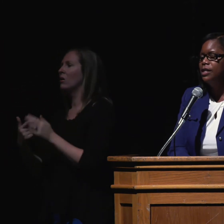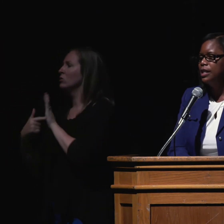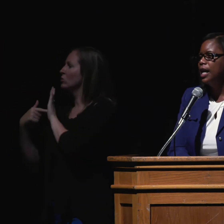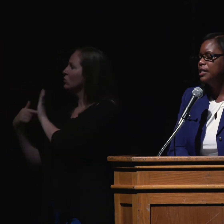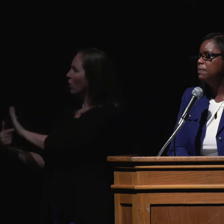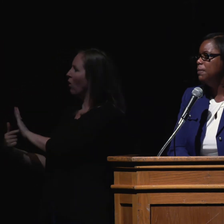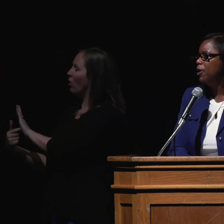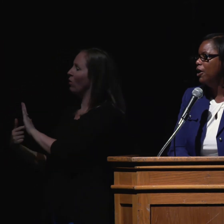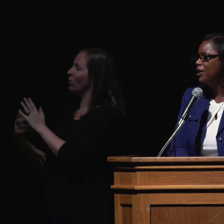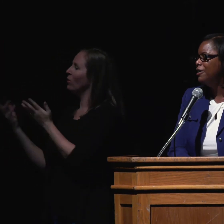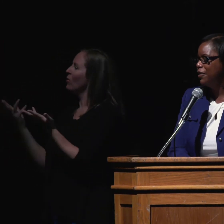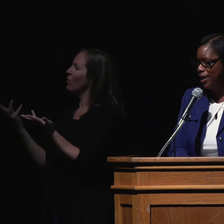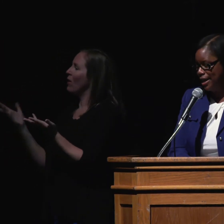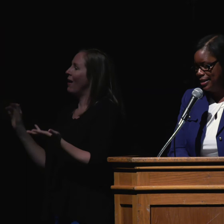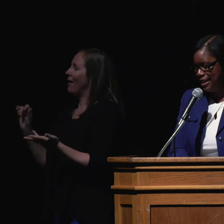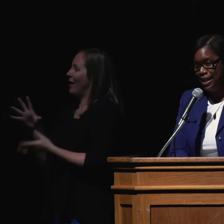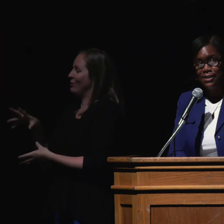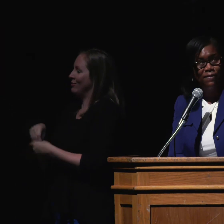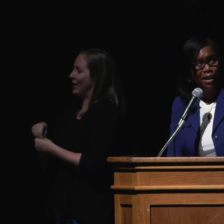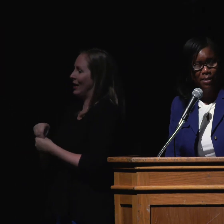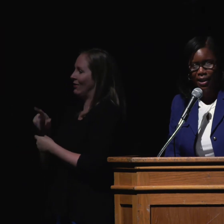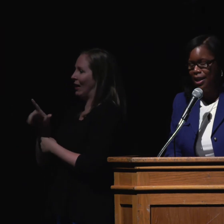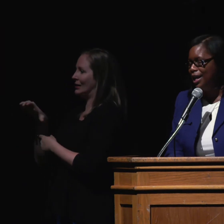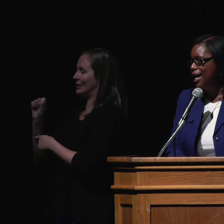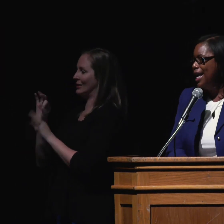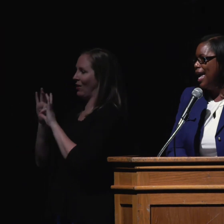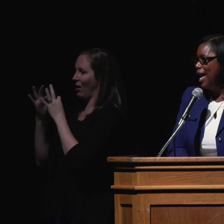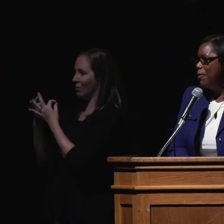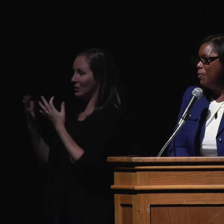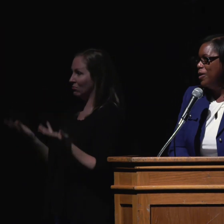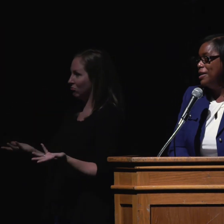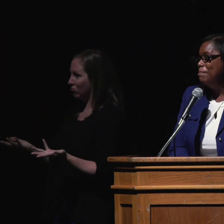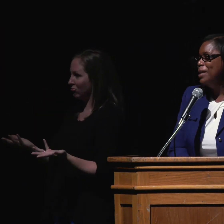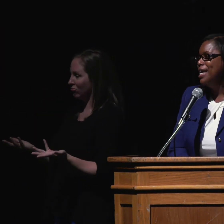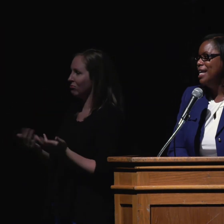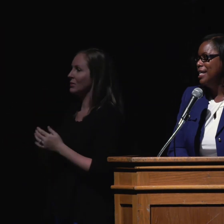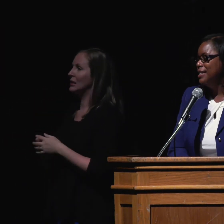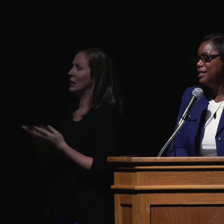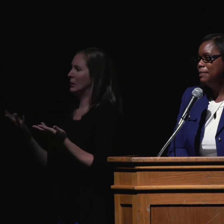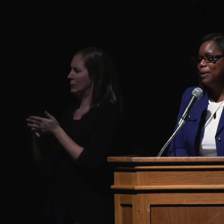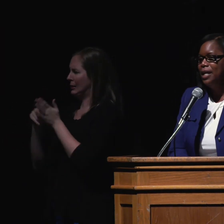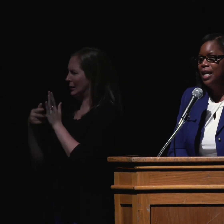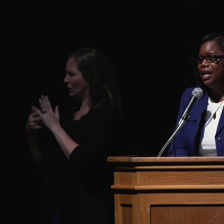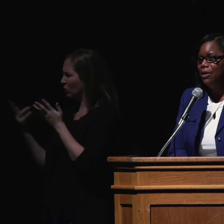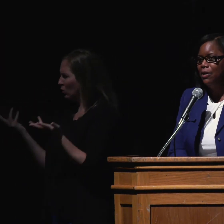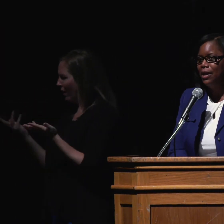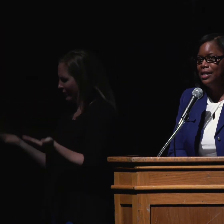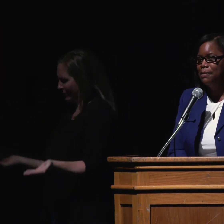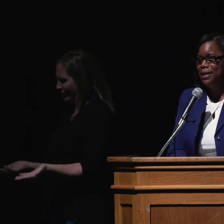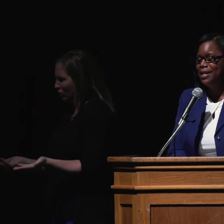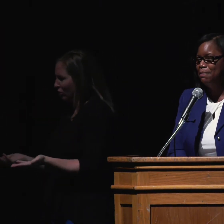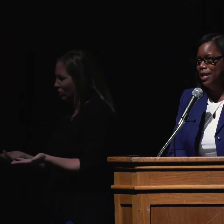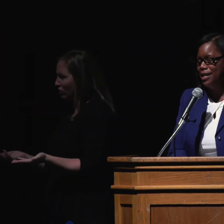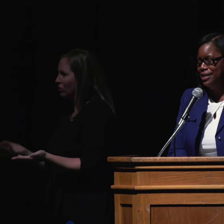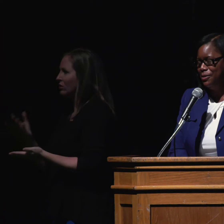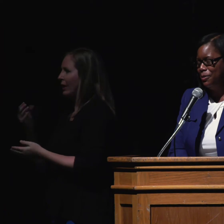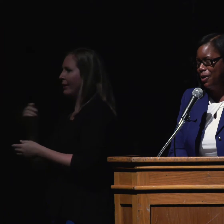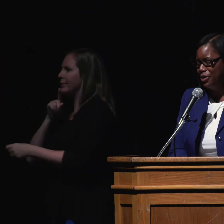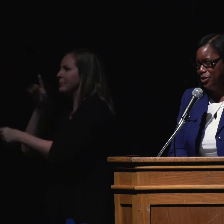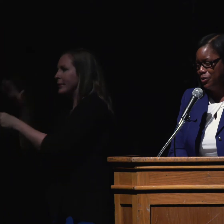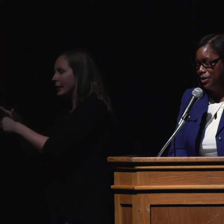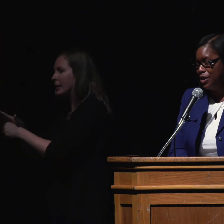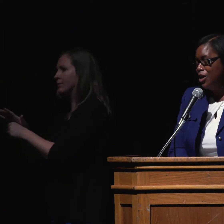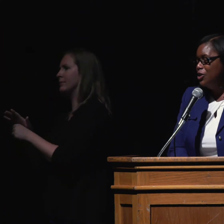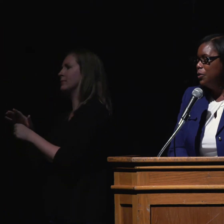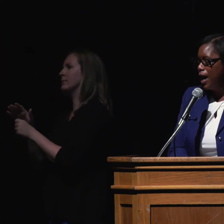them what it's like to be part of our LCS family and what it means to be here and to be committed to